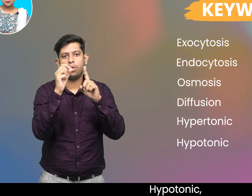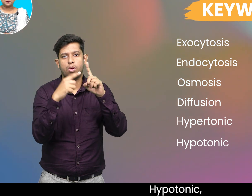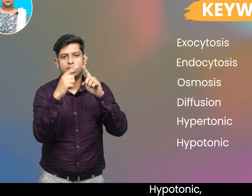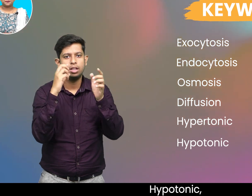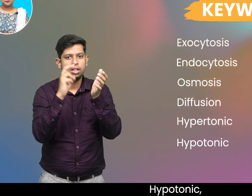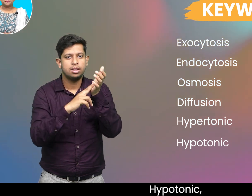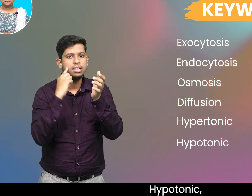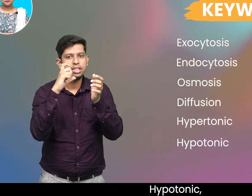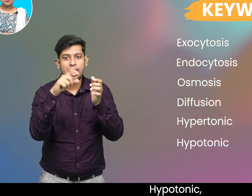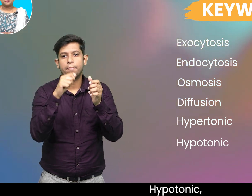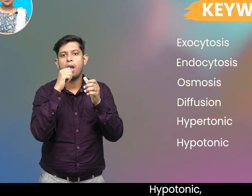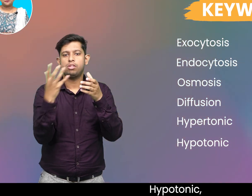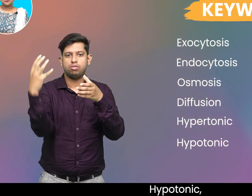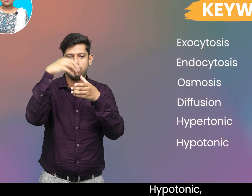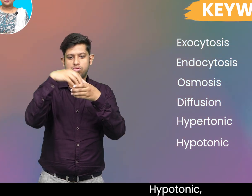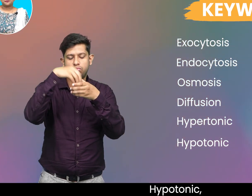hypotonic,